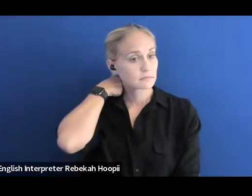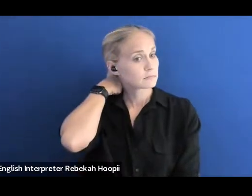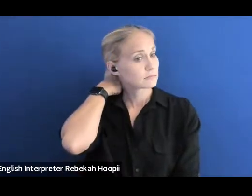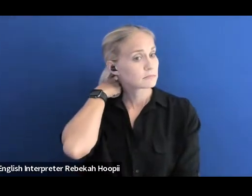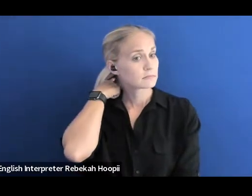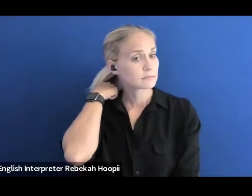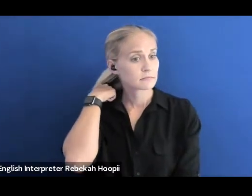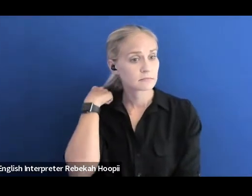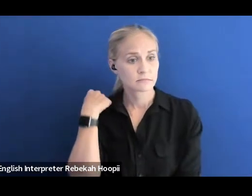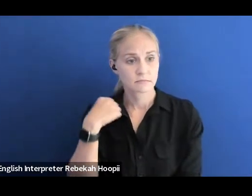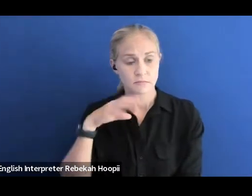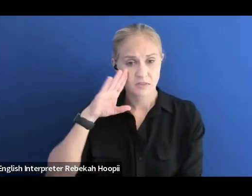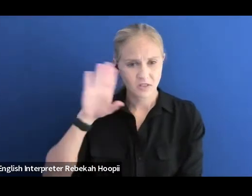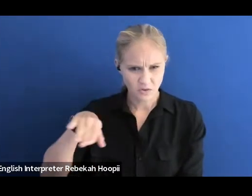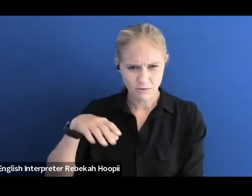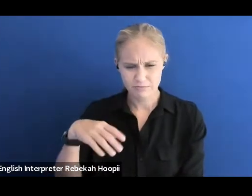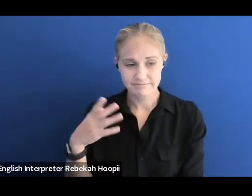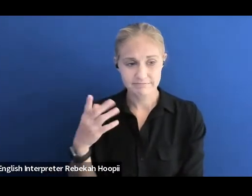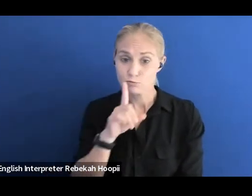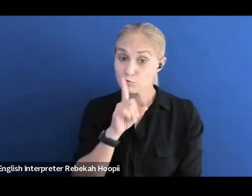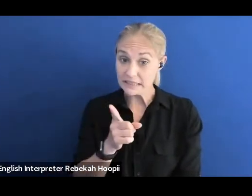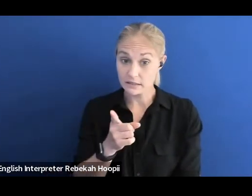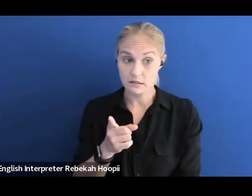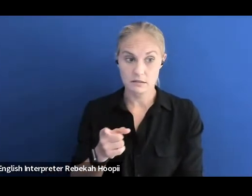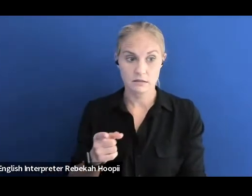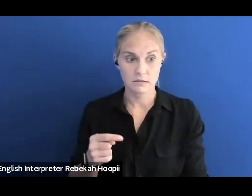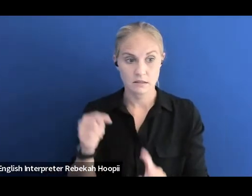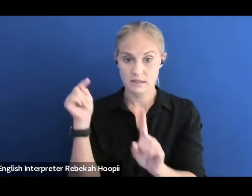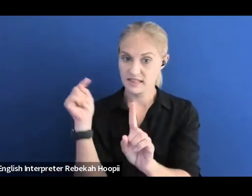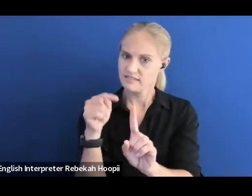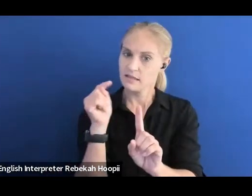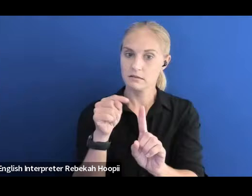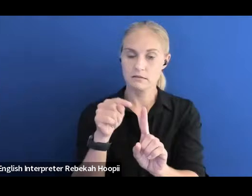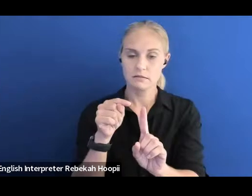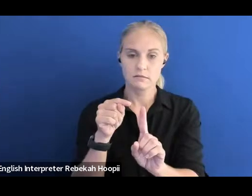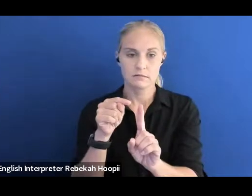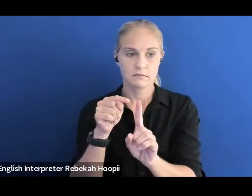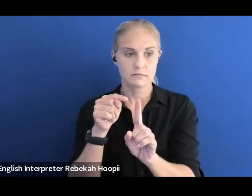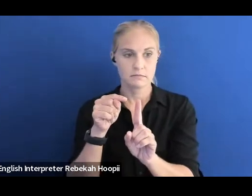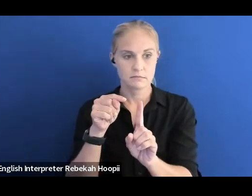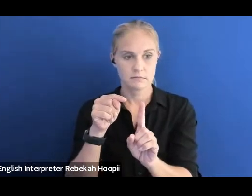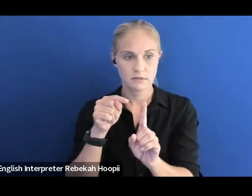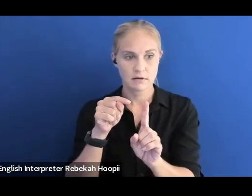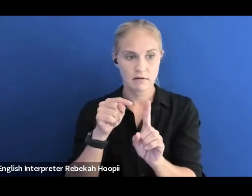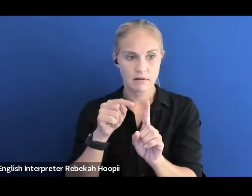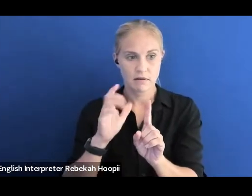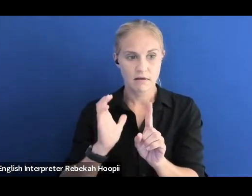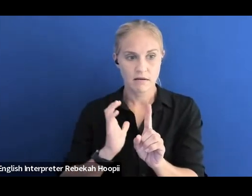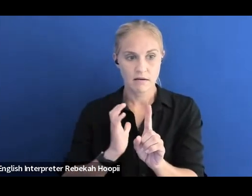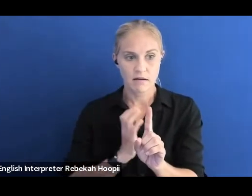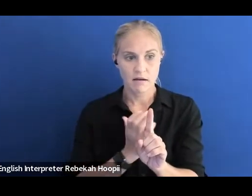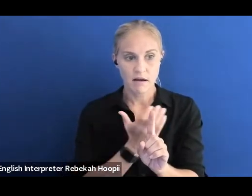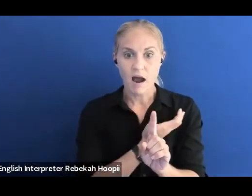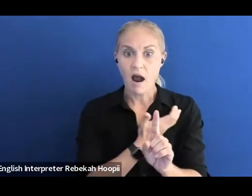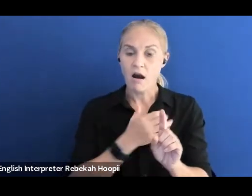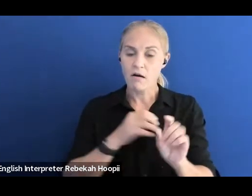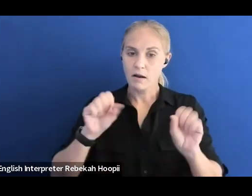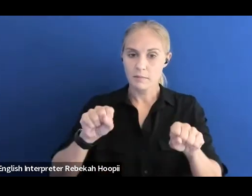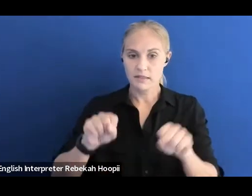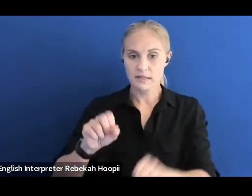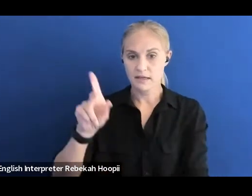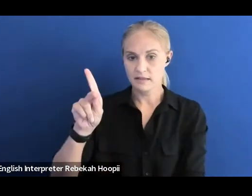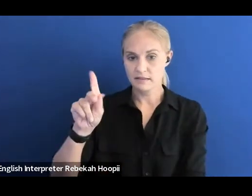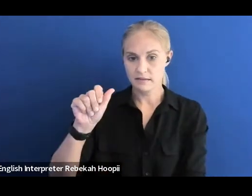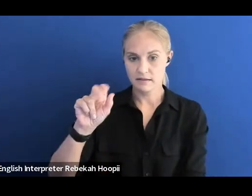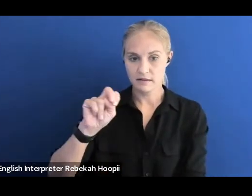You know, and mostly this is about our ability as Kanaka'uli to continue